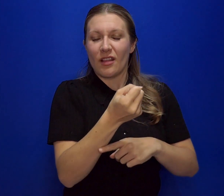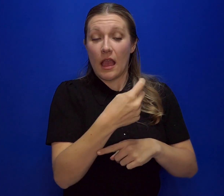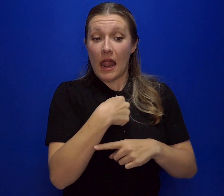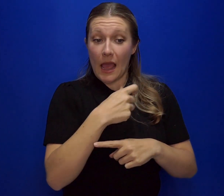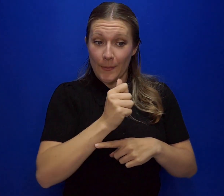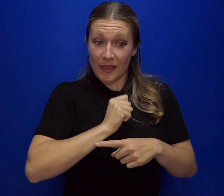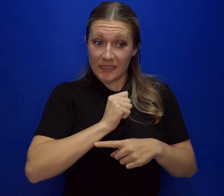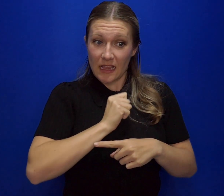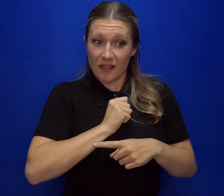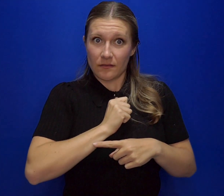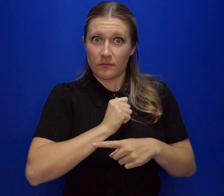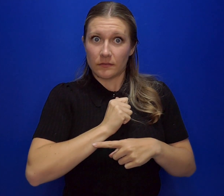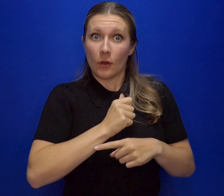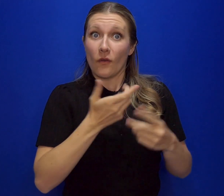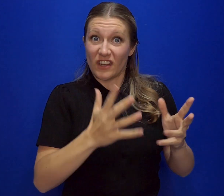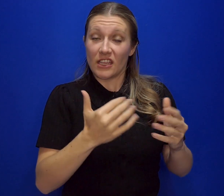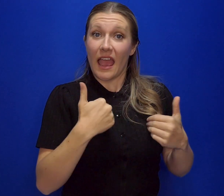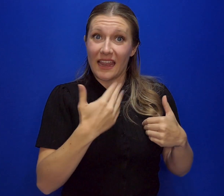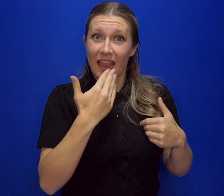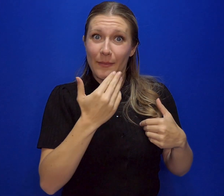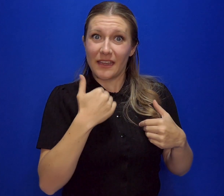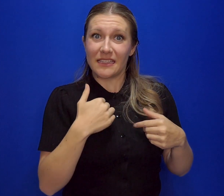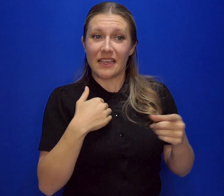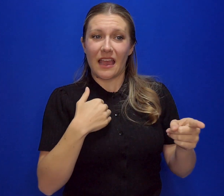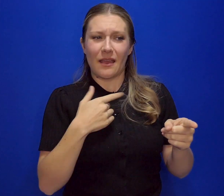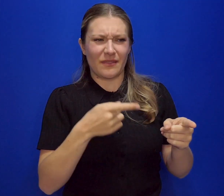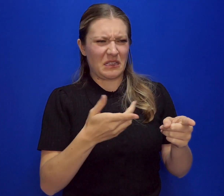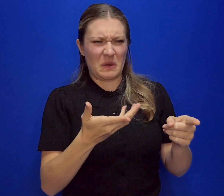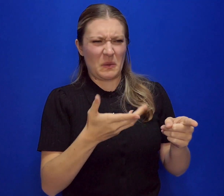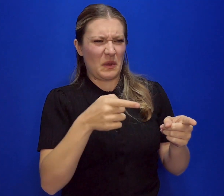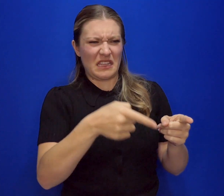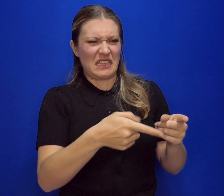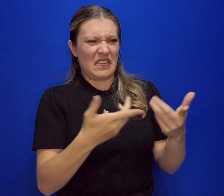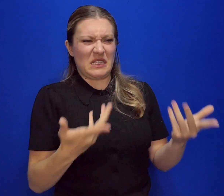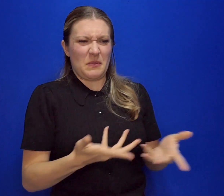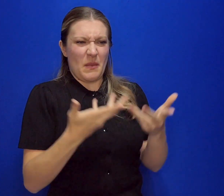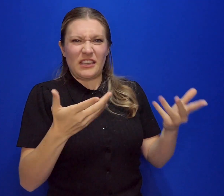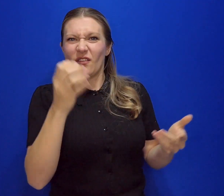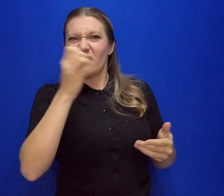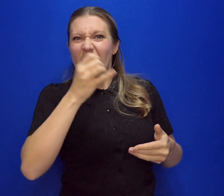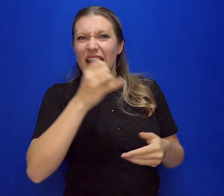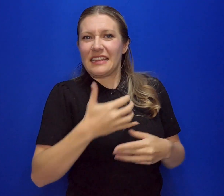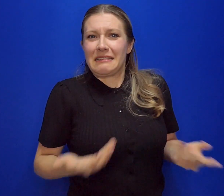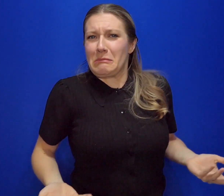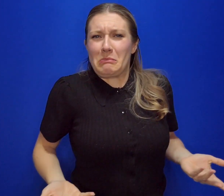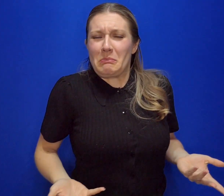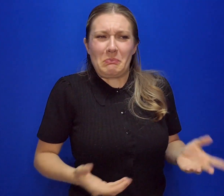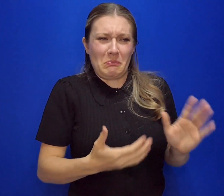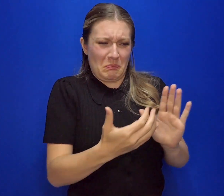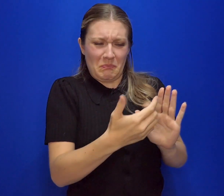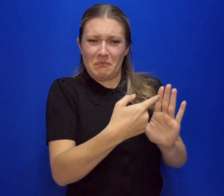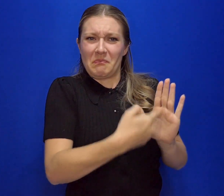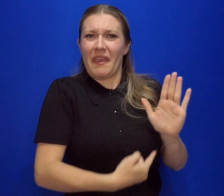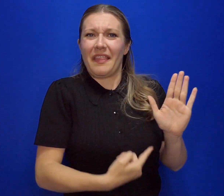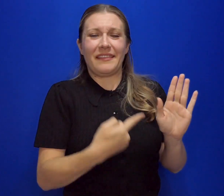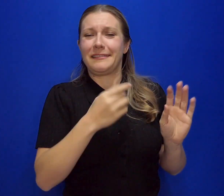myself, having diabetes at that point, I was like, what is this bunch of like silliness? I was like, this in no way describes